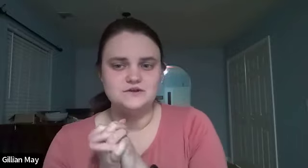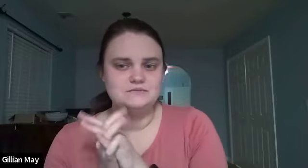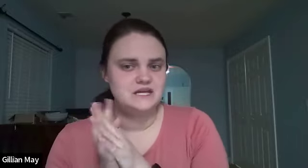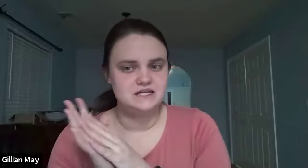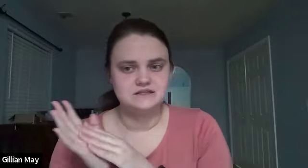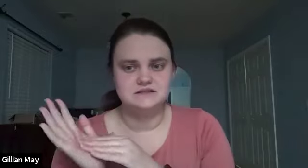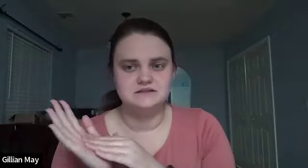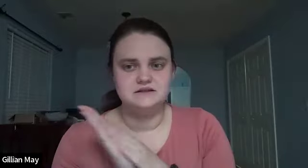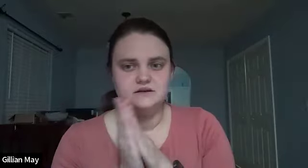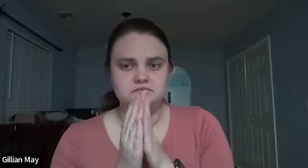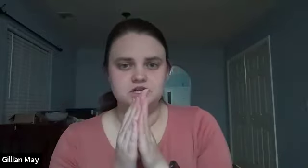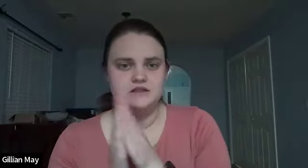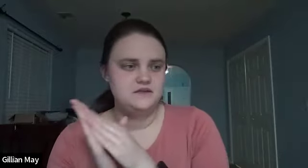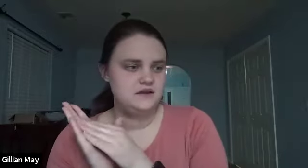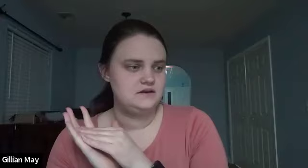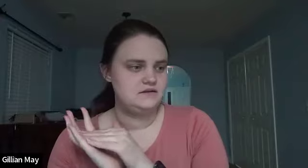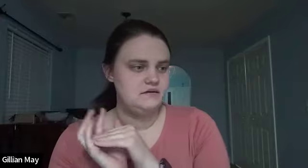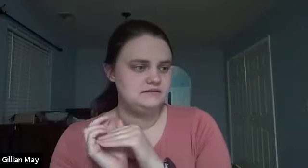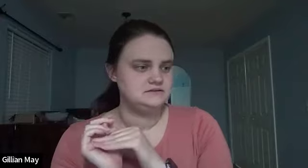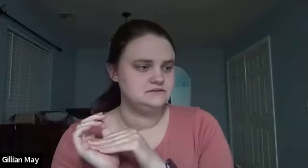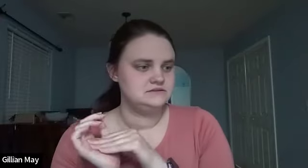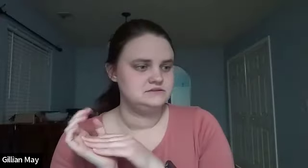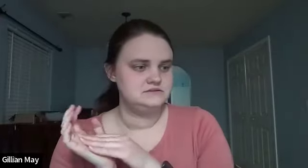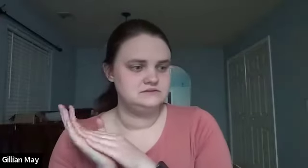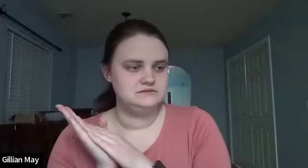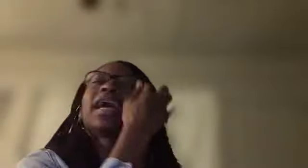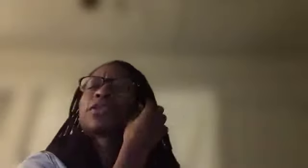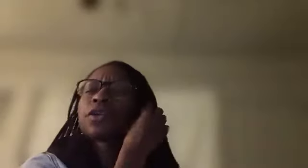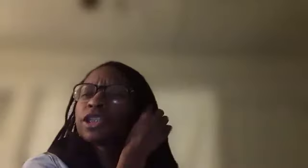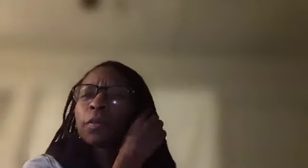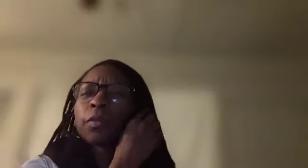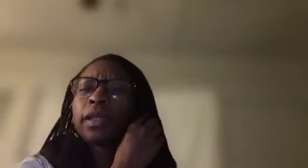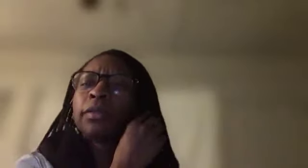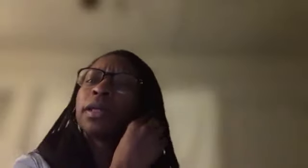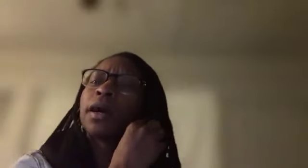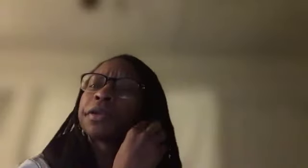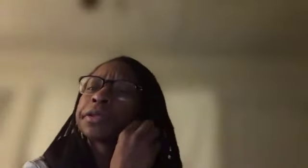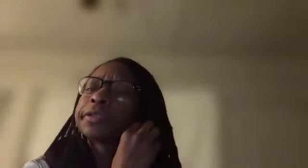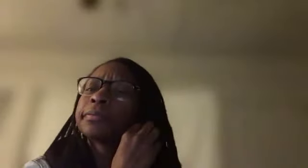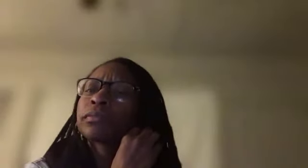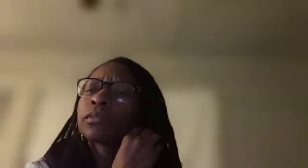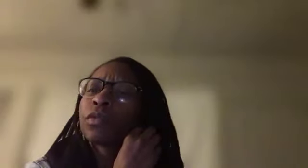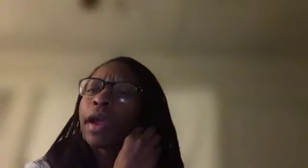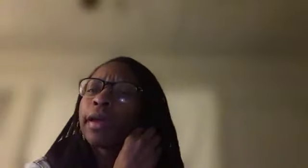few minutes? Trying to think. Would hamster and gerbil be under rat or